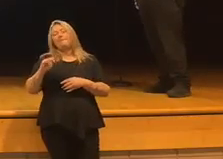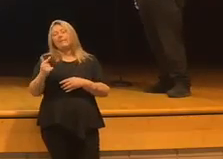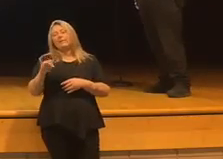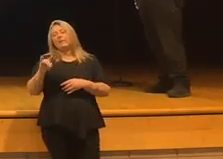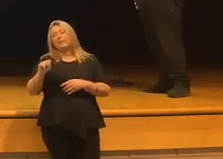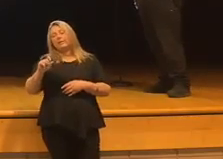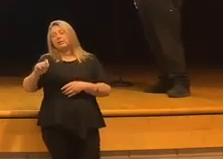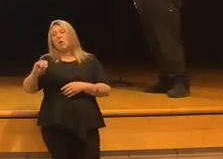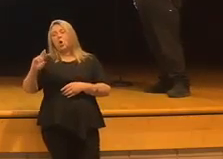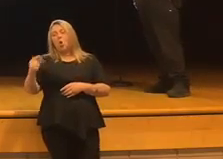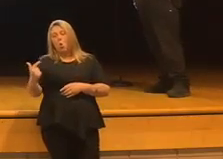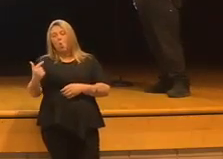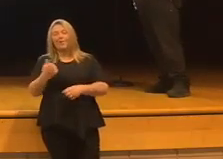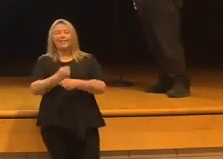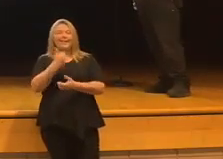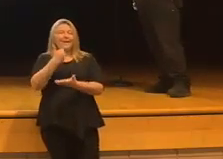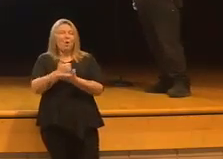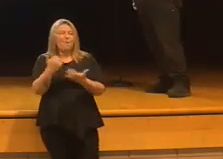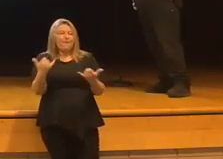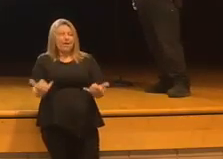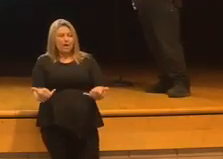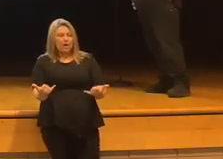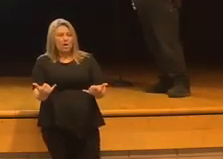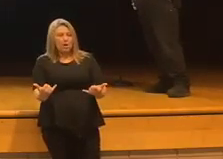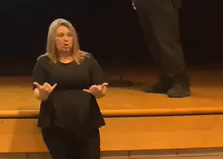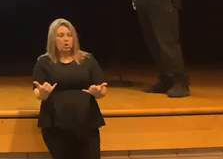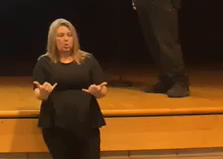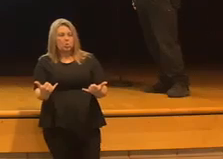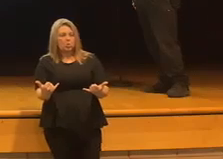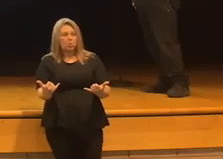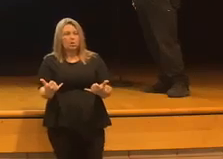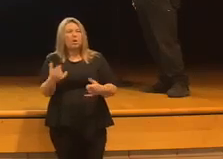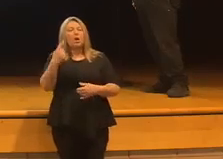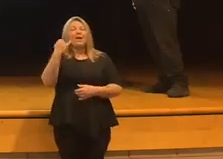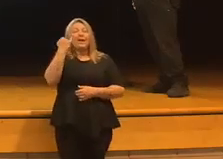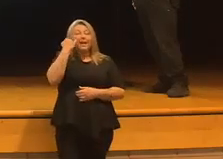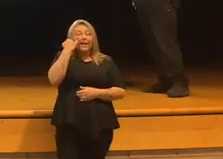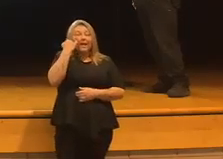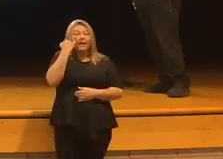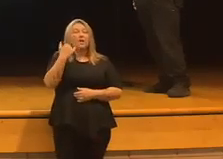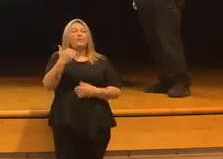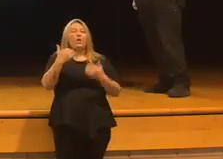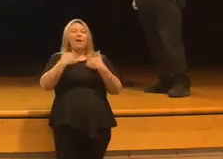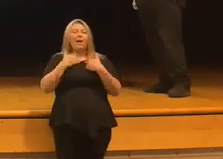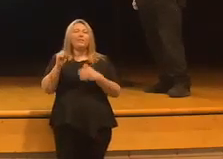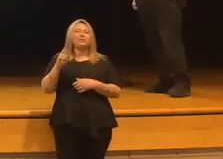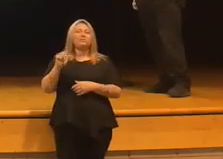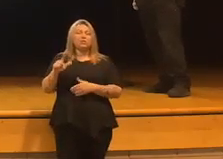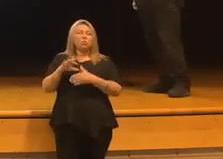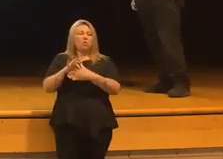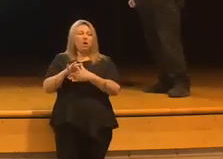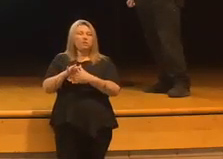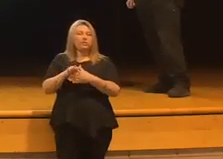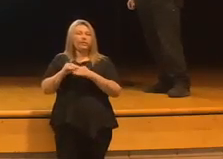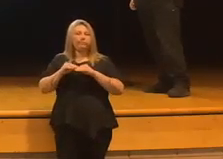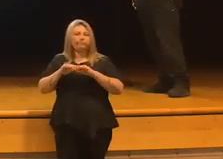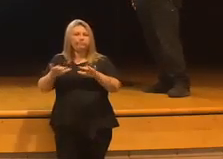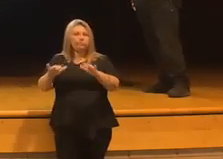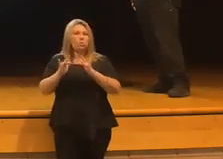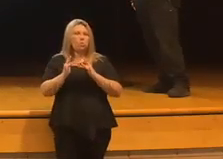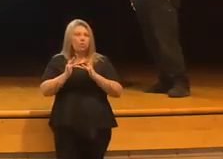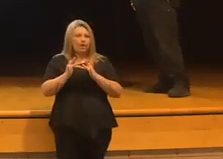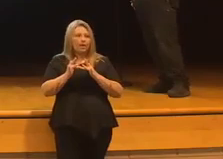missingkids.org. Get help now. Is your explicit content out there? Report